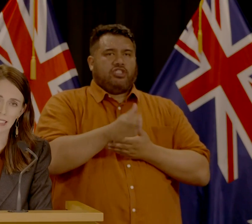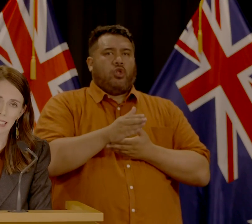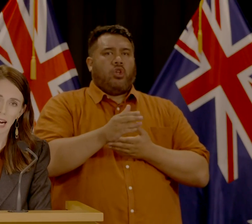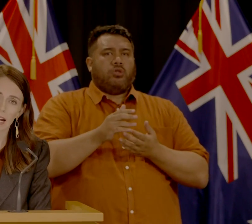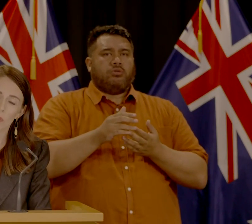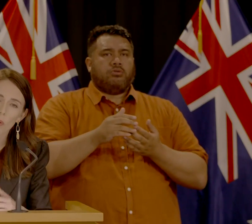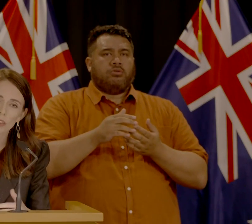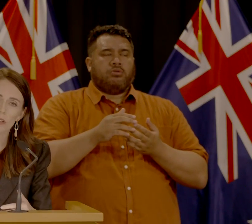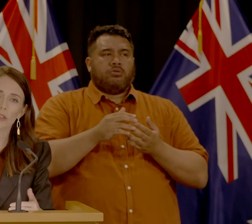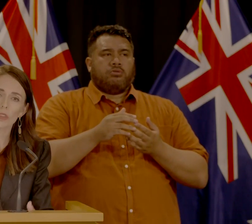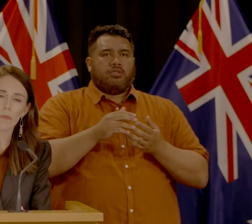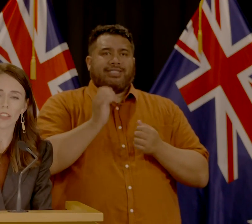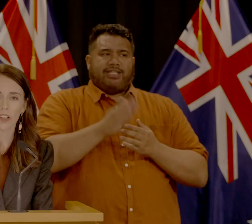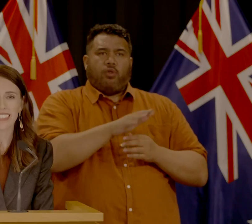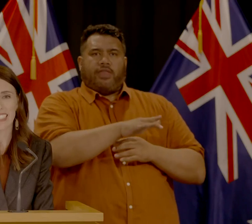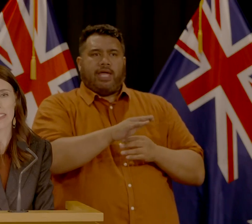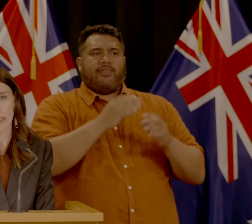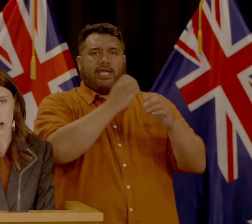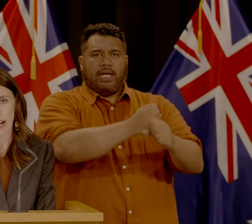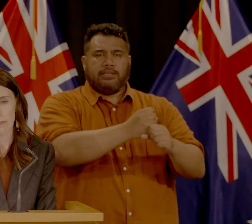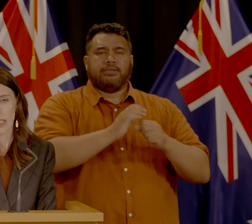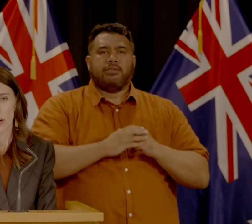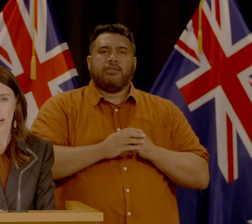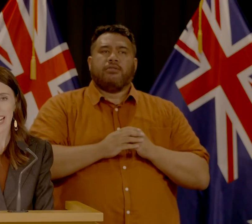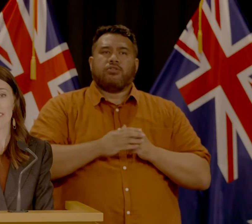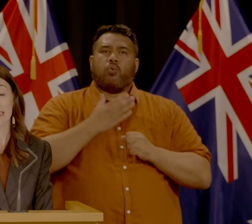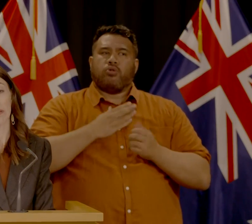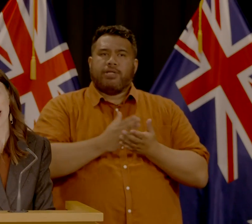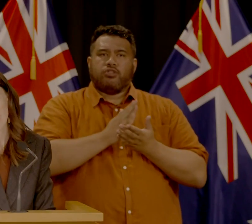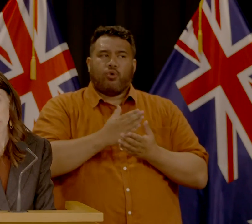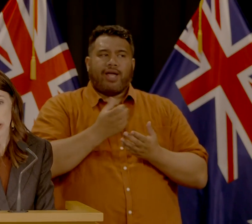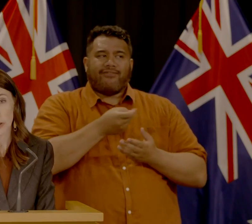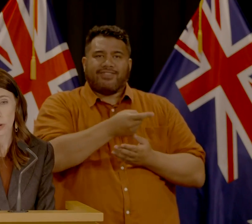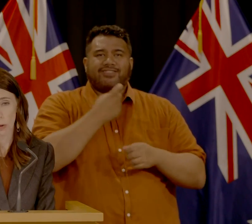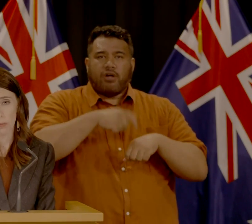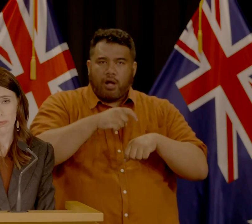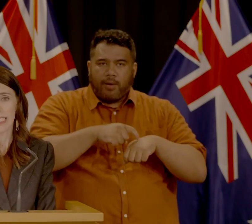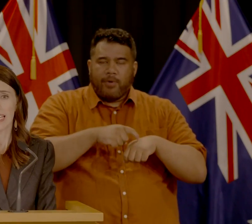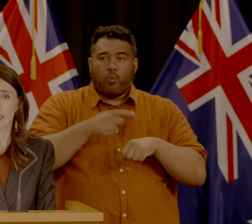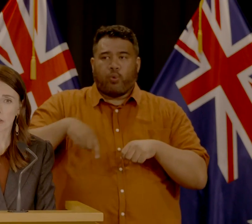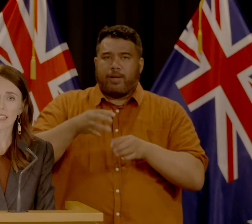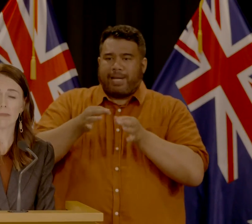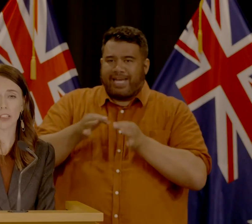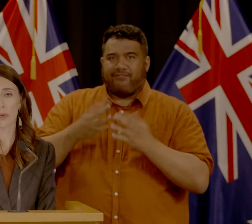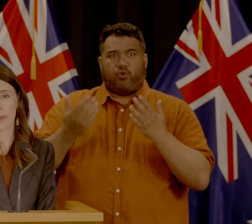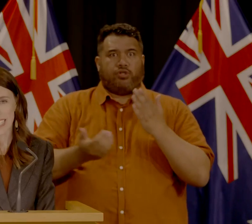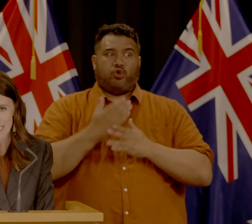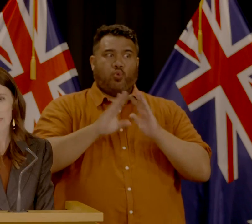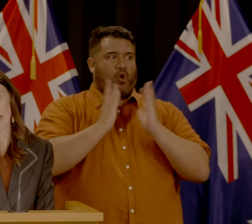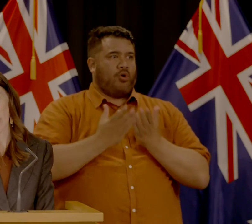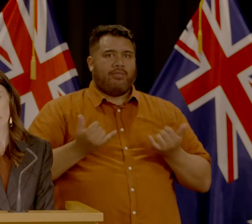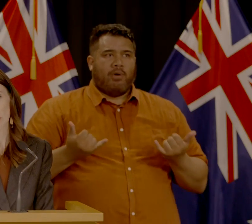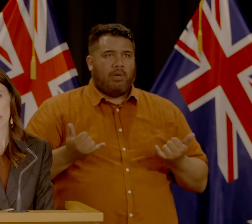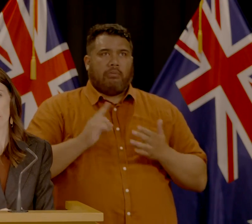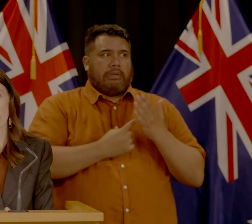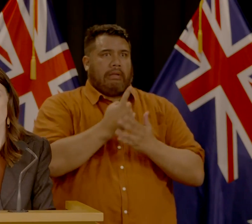COVID-19. It's also about trying to give them time. We are having to plan here for a new normal and trying to make sure that we give them